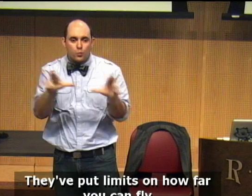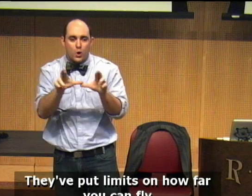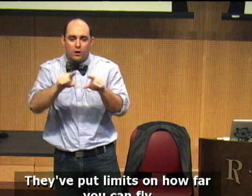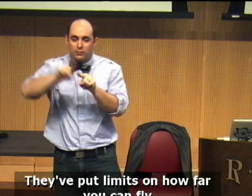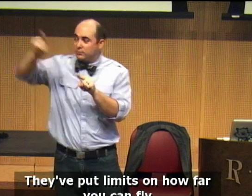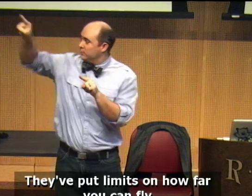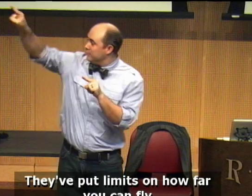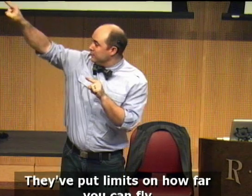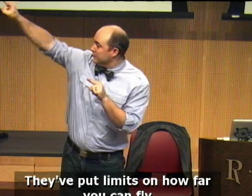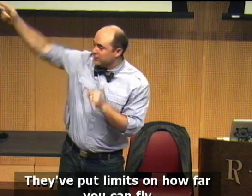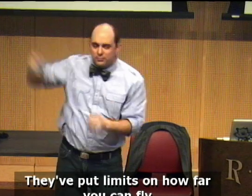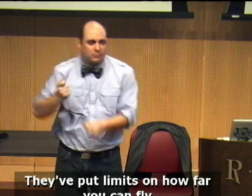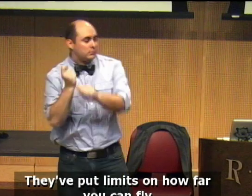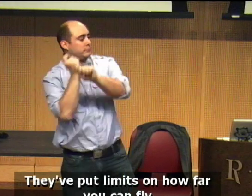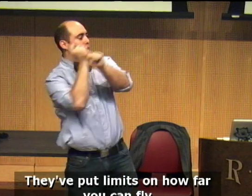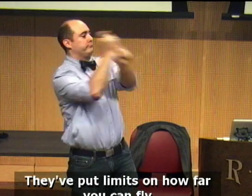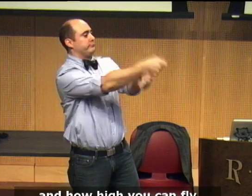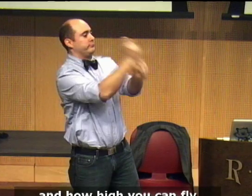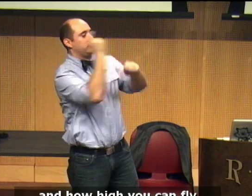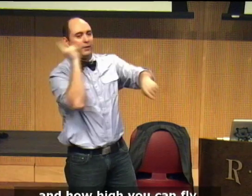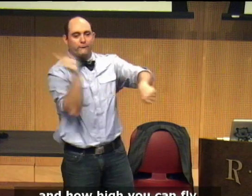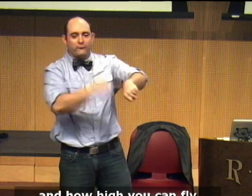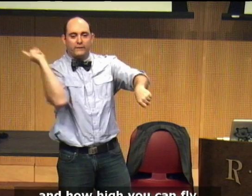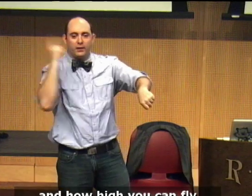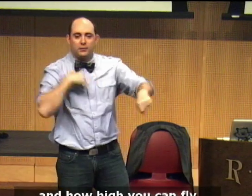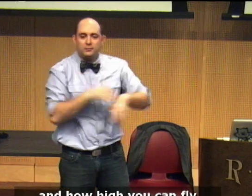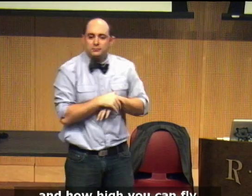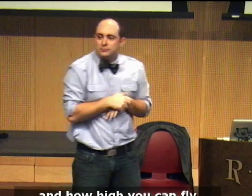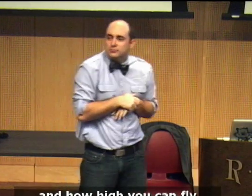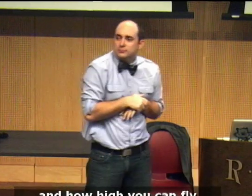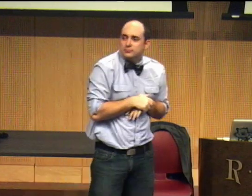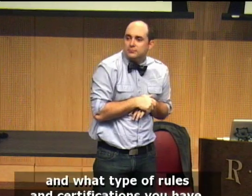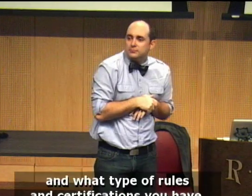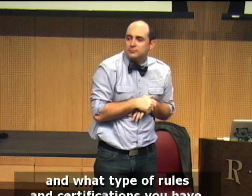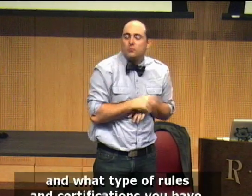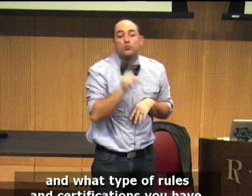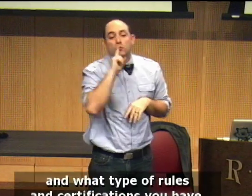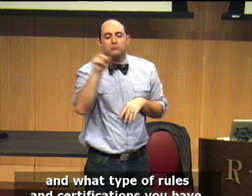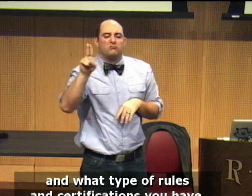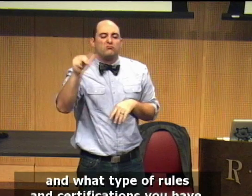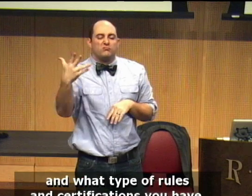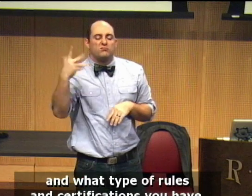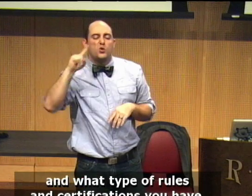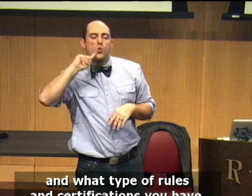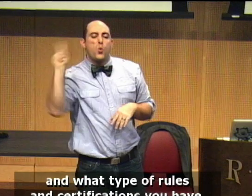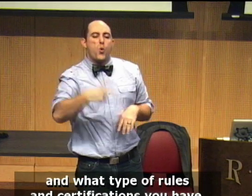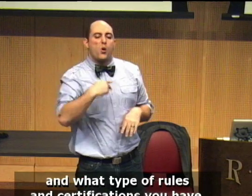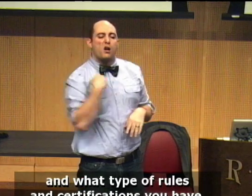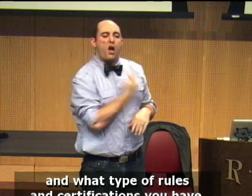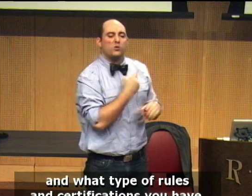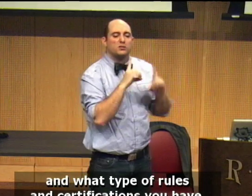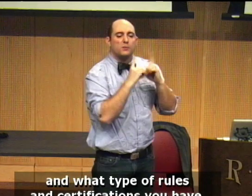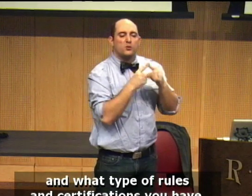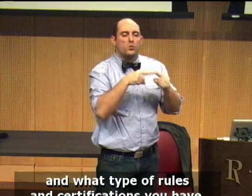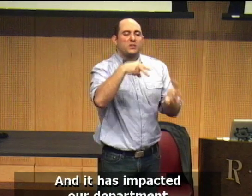how far you can fly and how high you can fly and what type of rules and certifications you have. And it